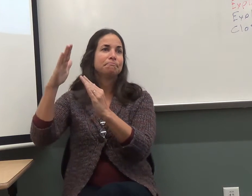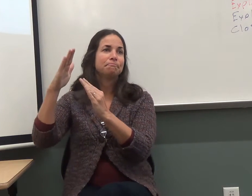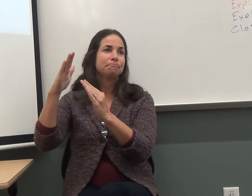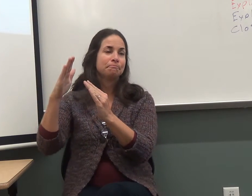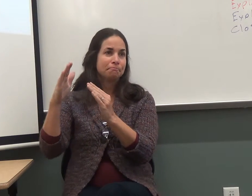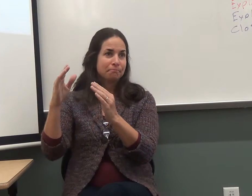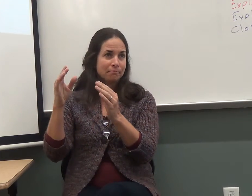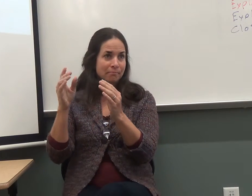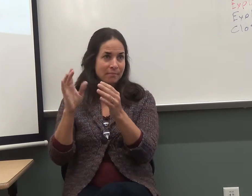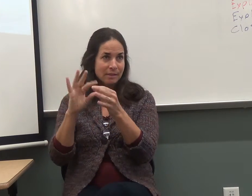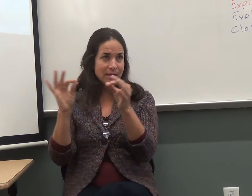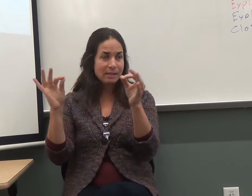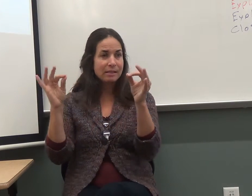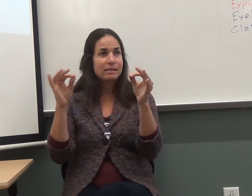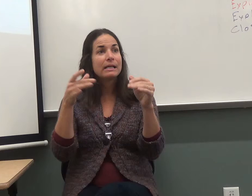going to skip a line.